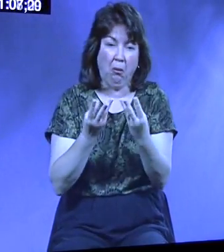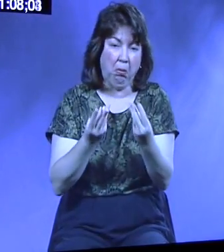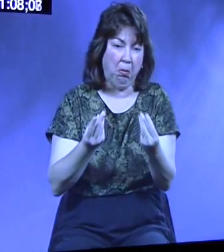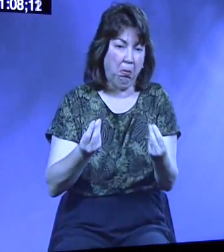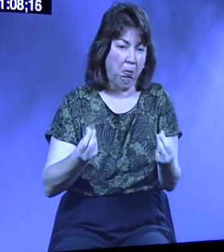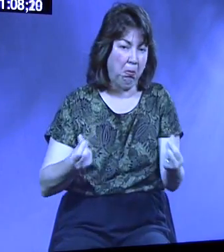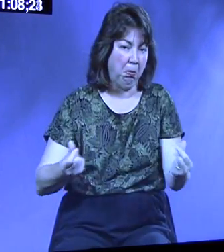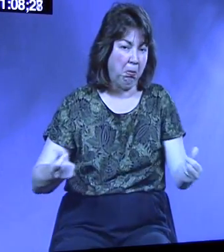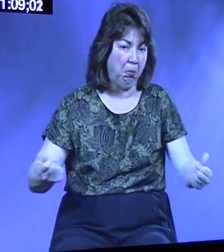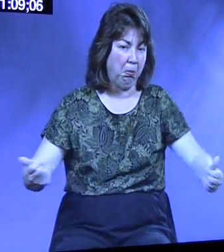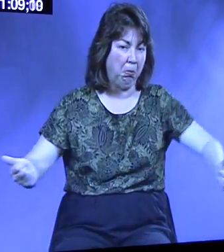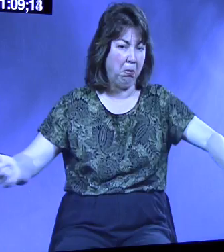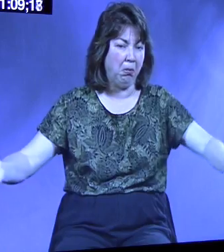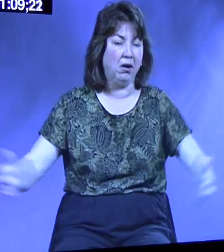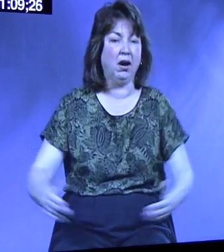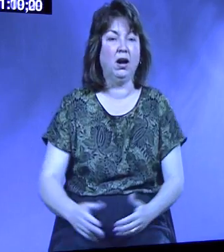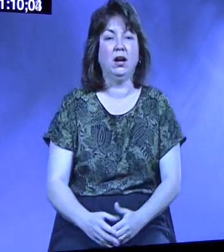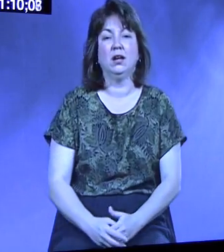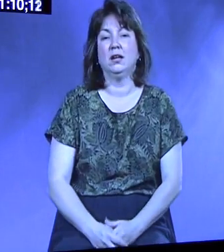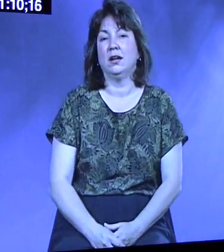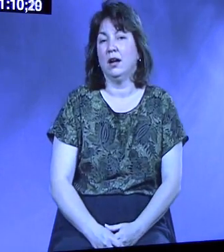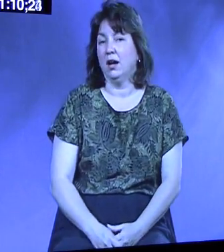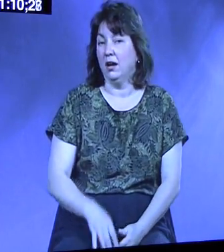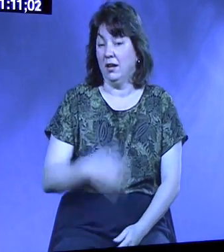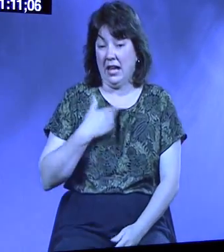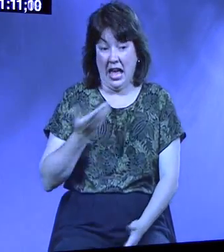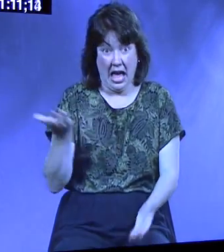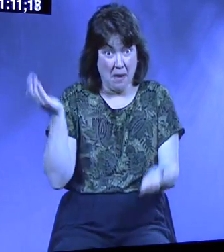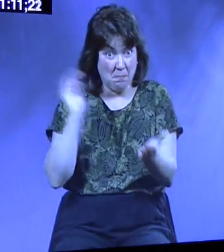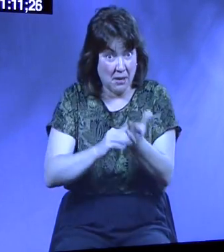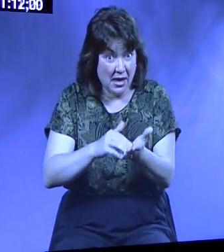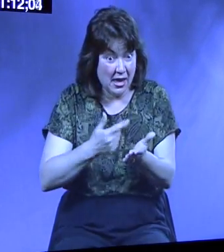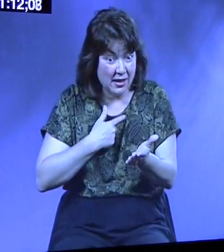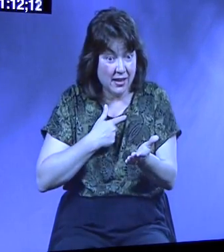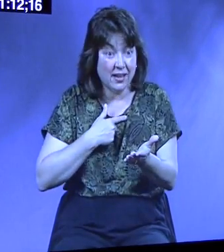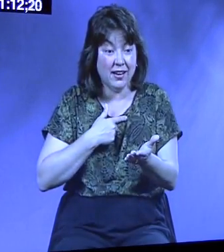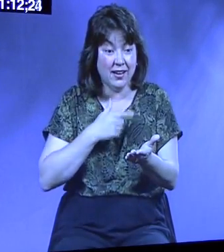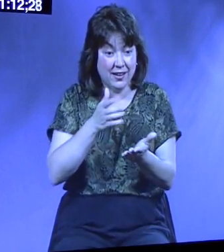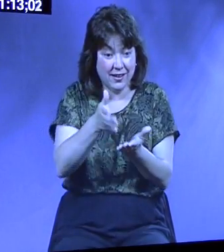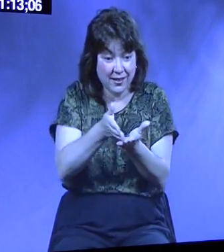asleep. When I finally woke up in the morning, it was so much better.